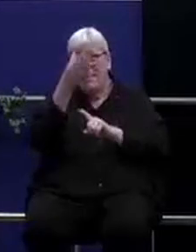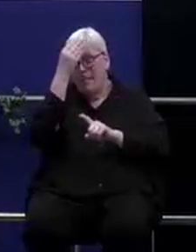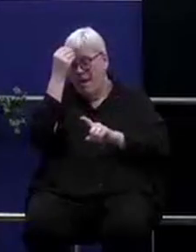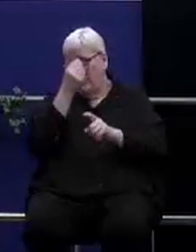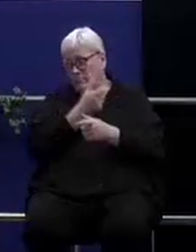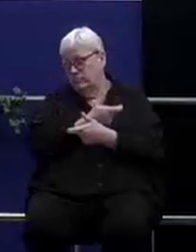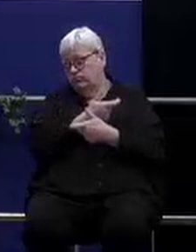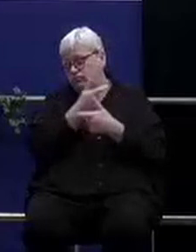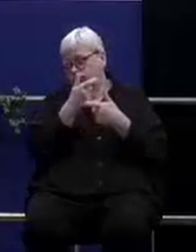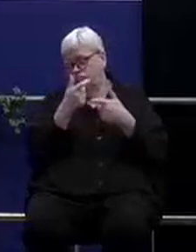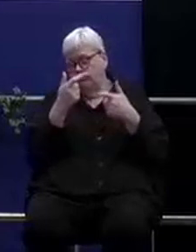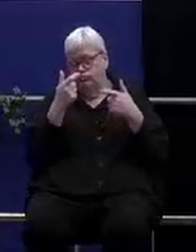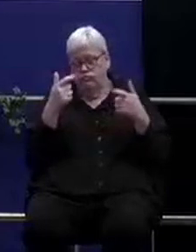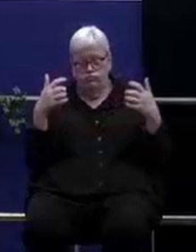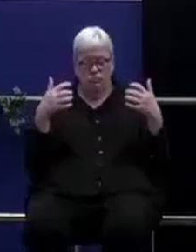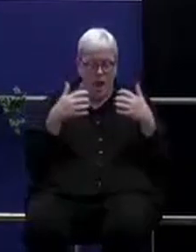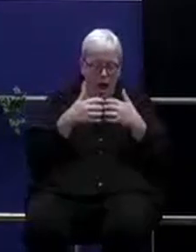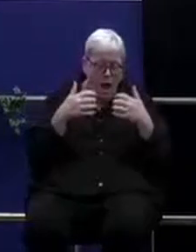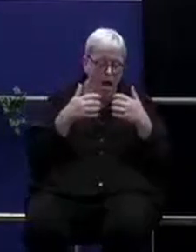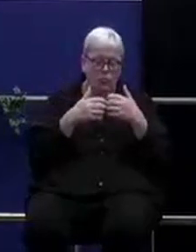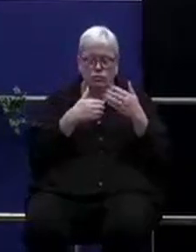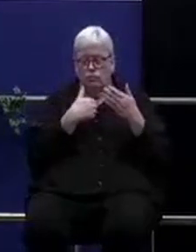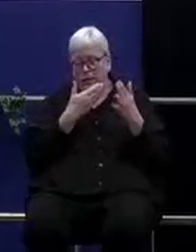what, you know, how can I continue to improve as a writer?